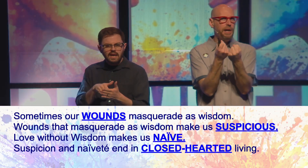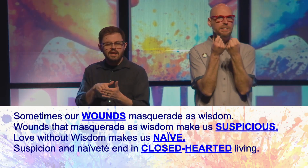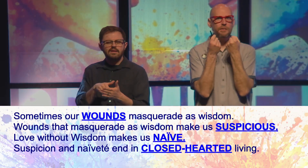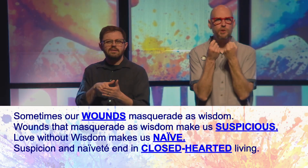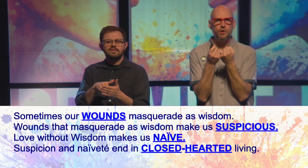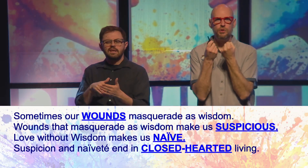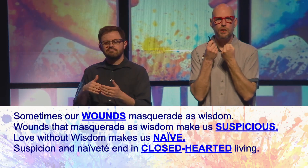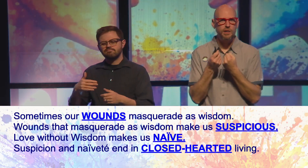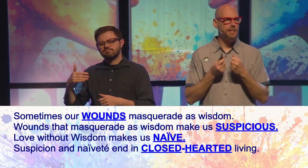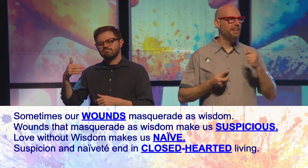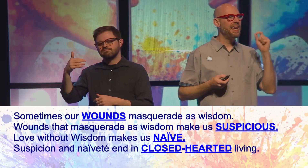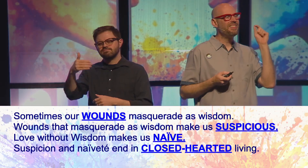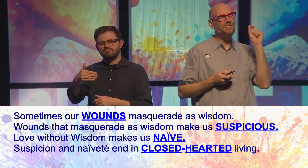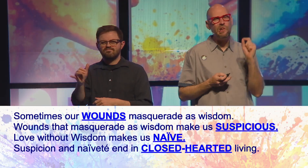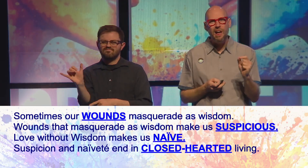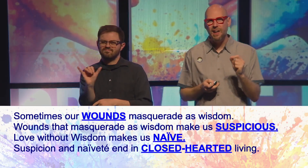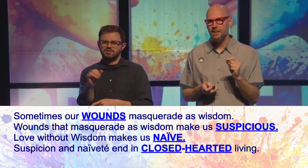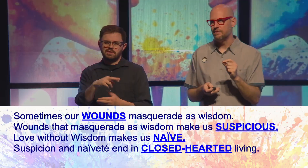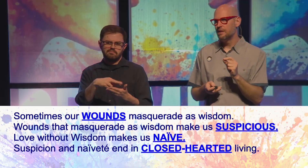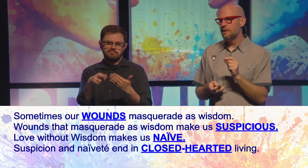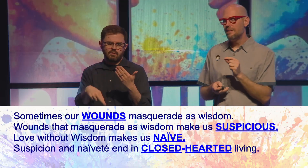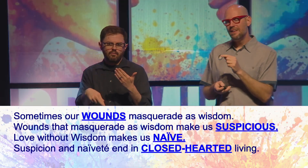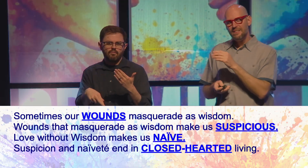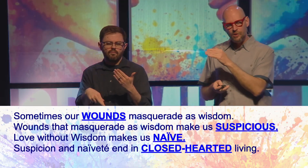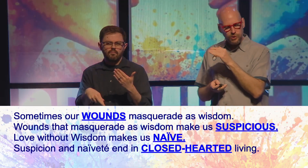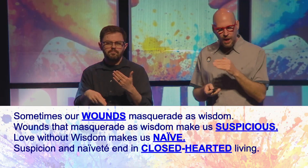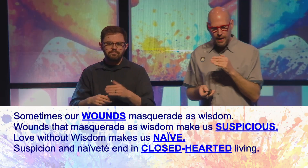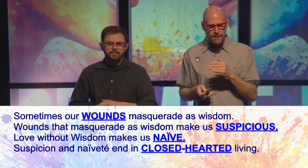up in a space of closed-hearted living. And the line